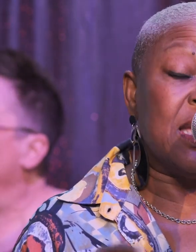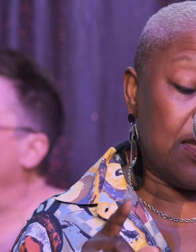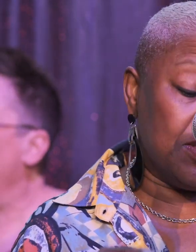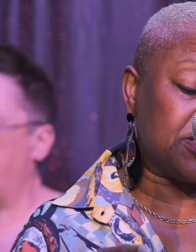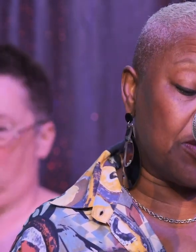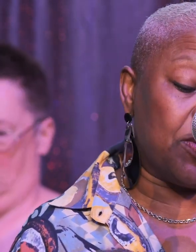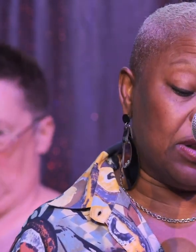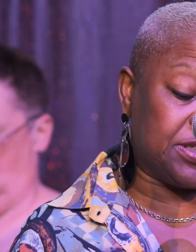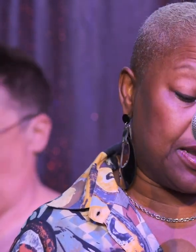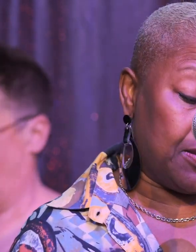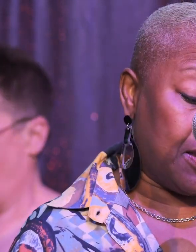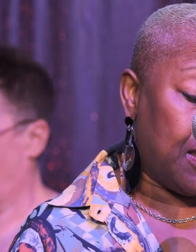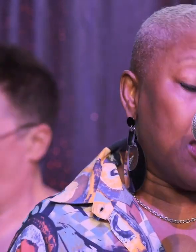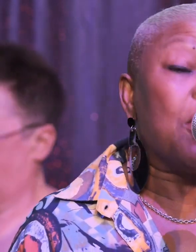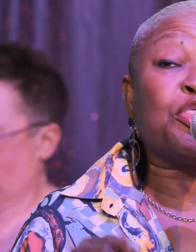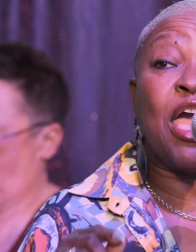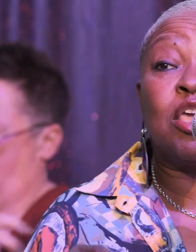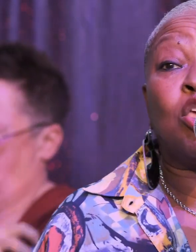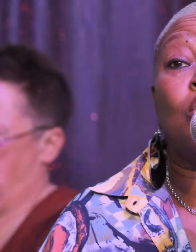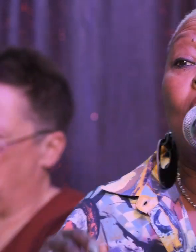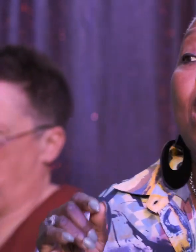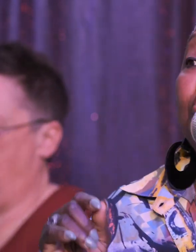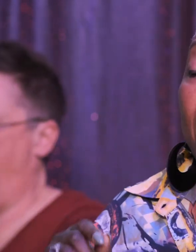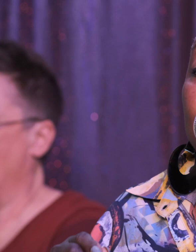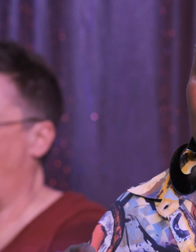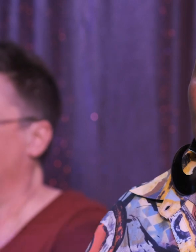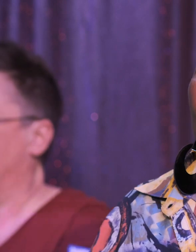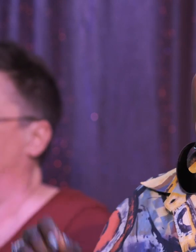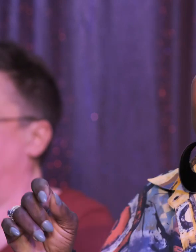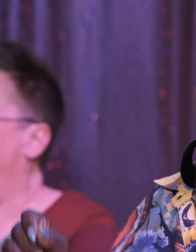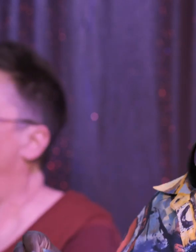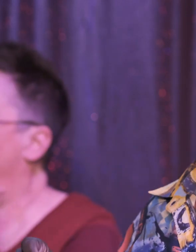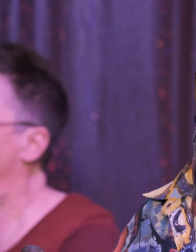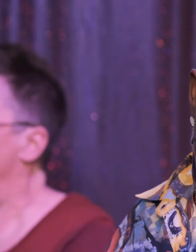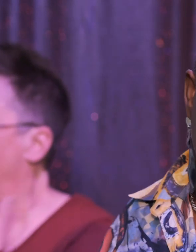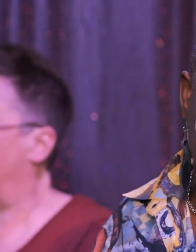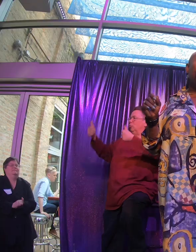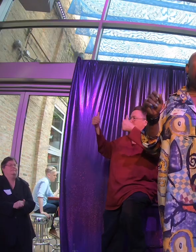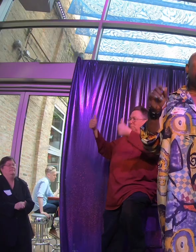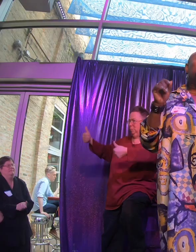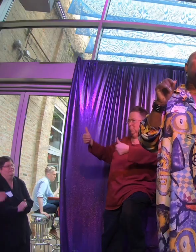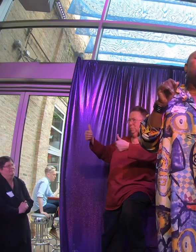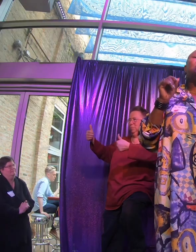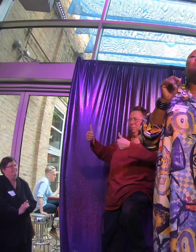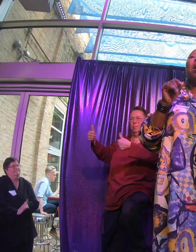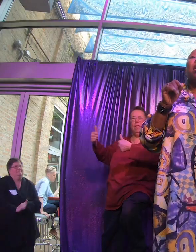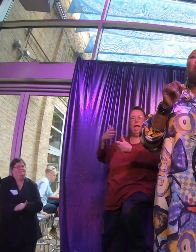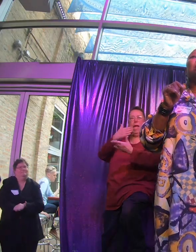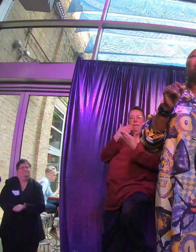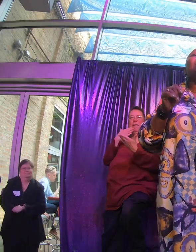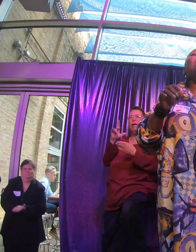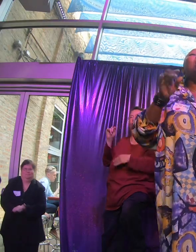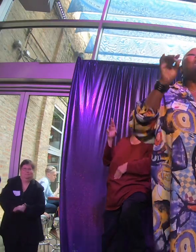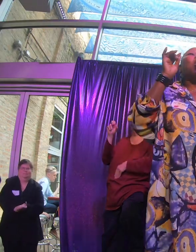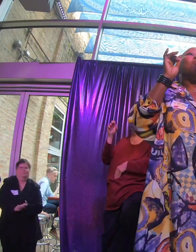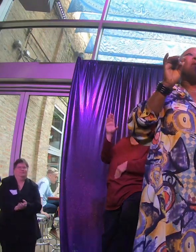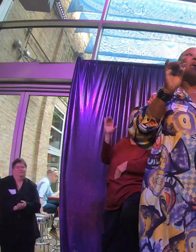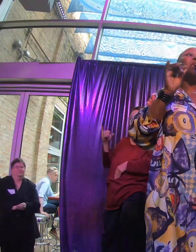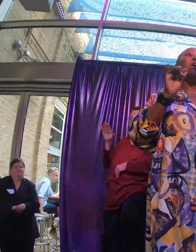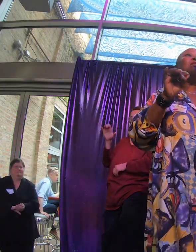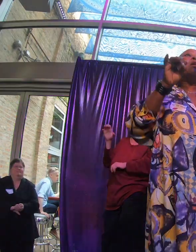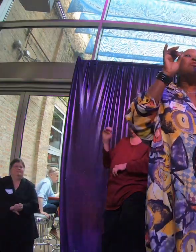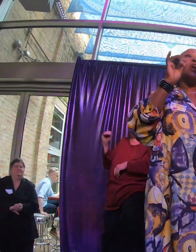voice in this community. Thank you, thank you, thank you, Tracy Baim,